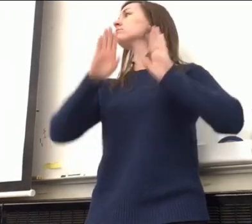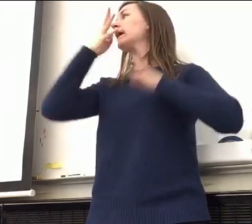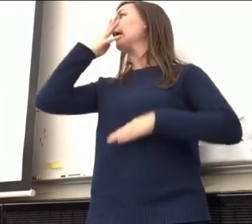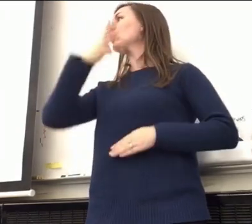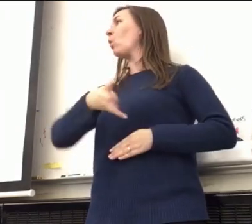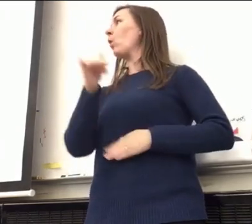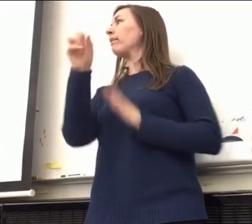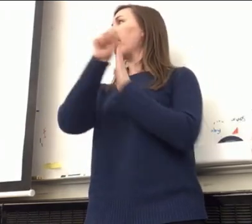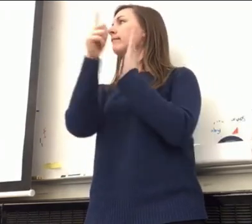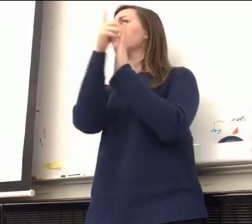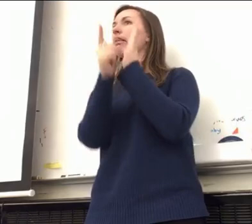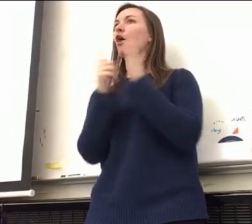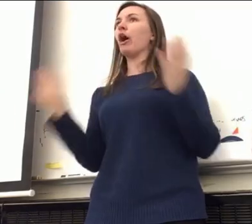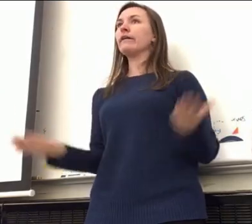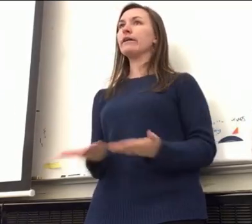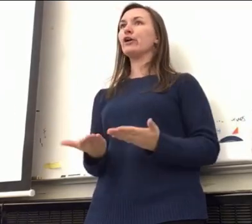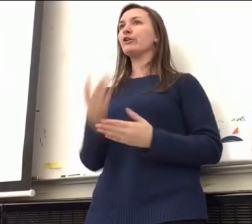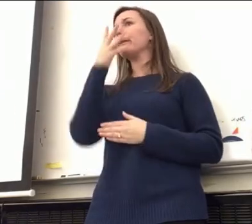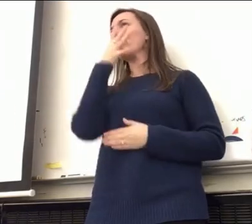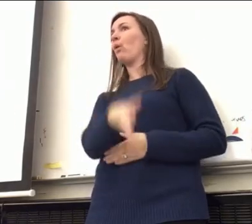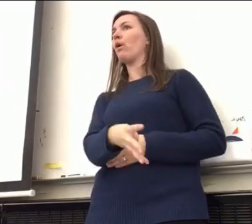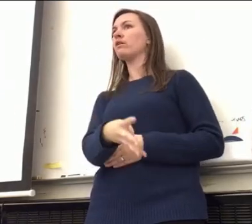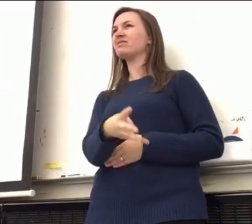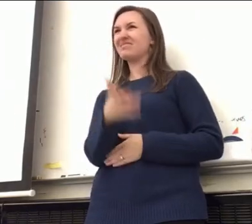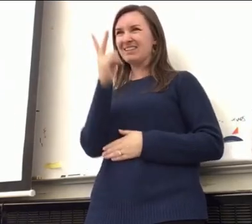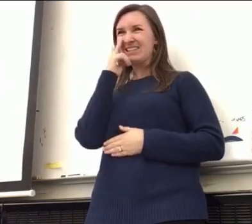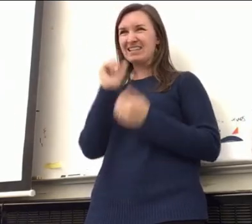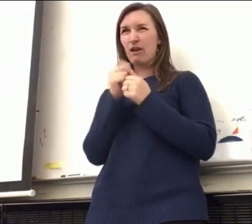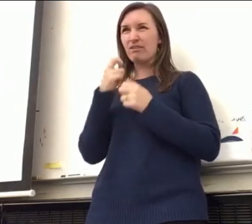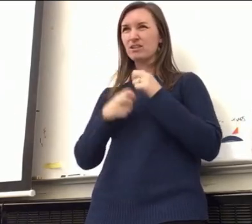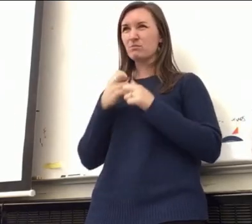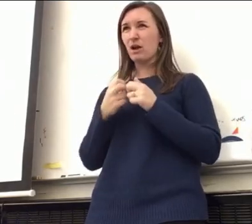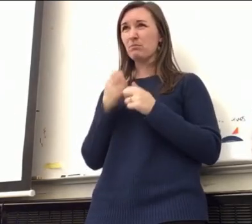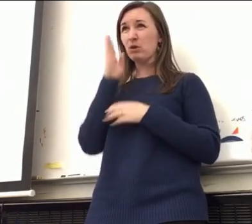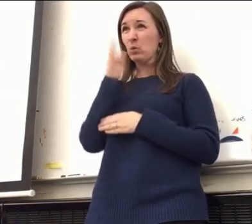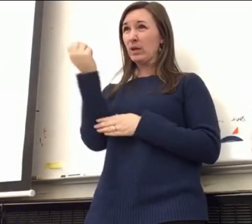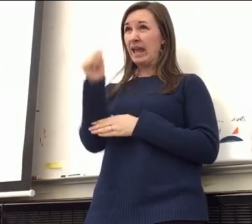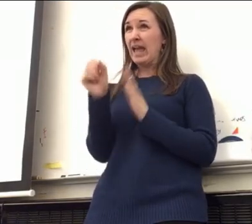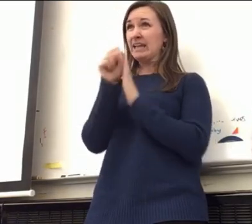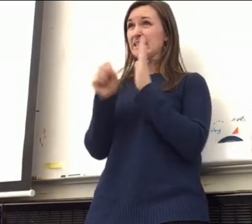Utah. Do you see why that might be a problem? Would any states